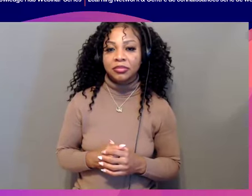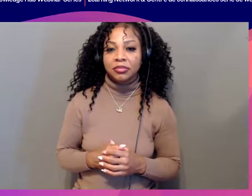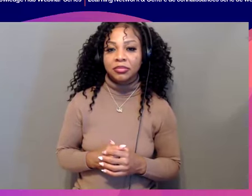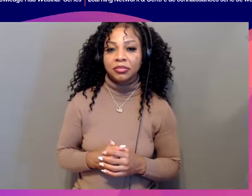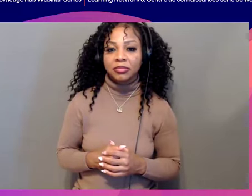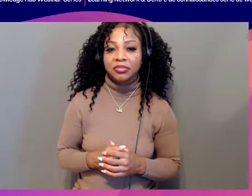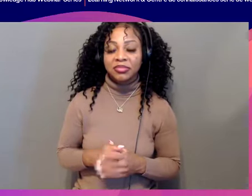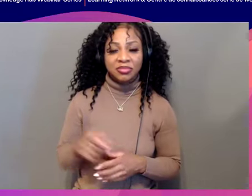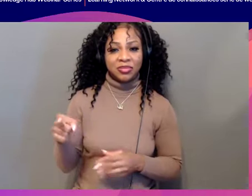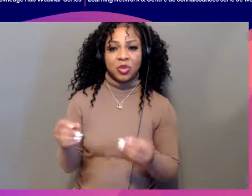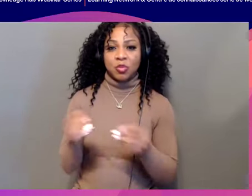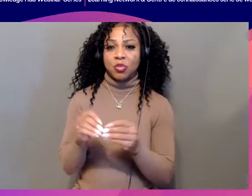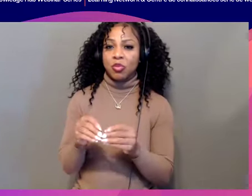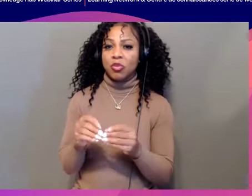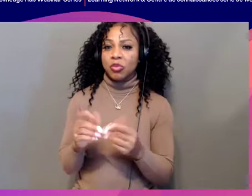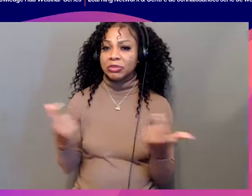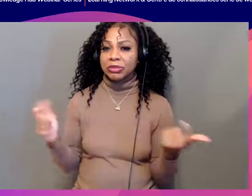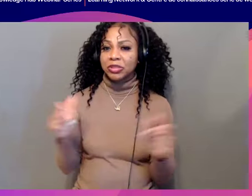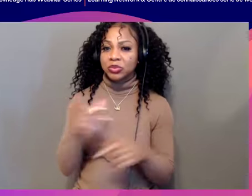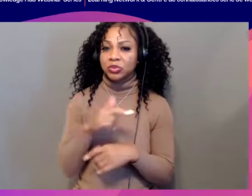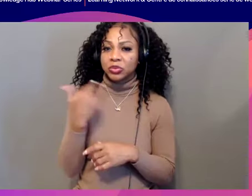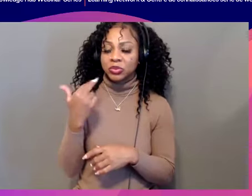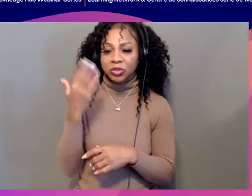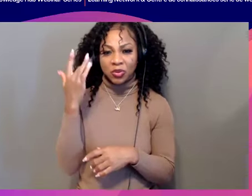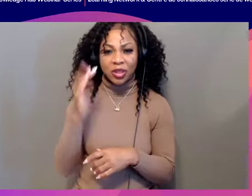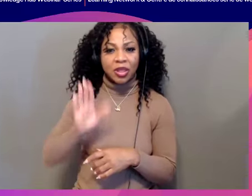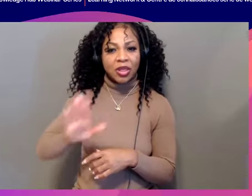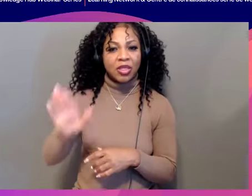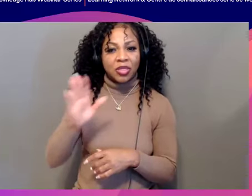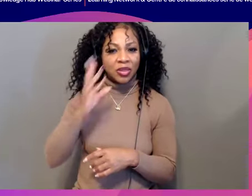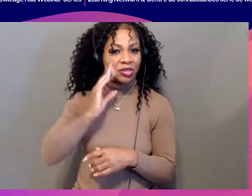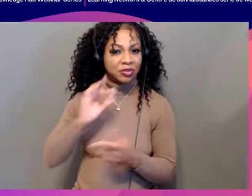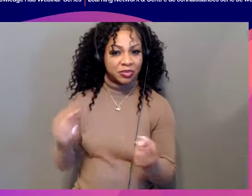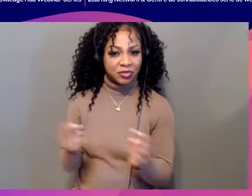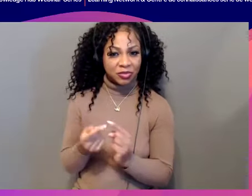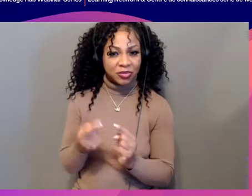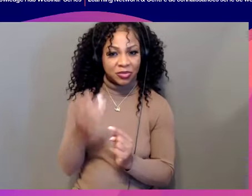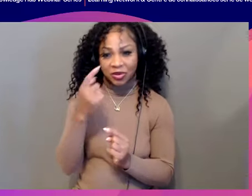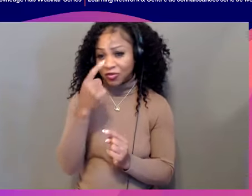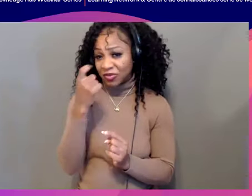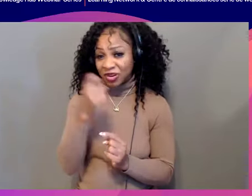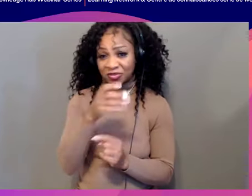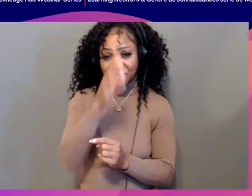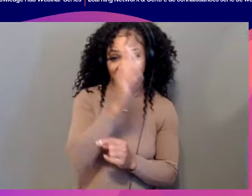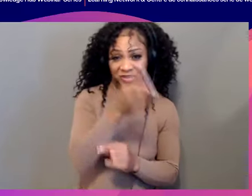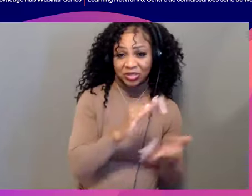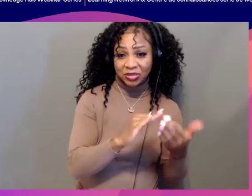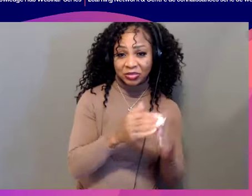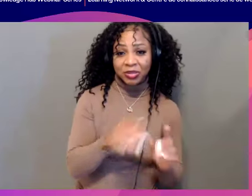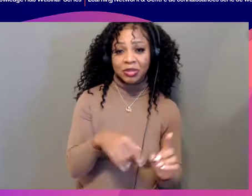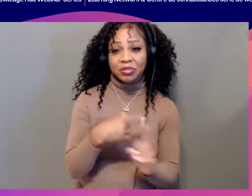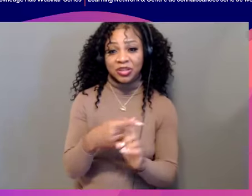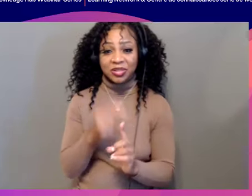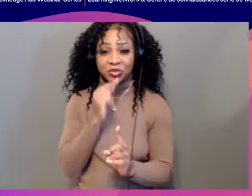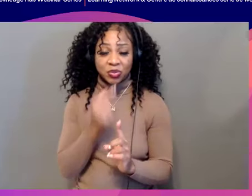at a greater risk, right? Because they're experiencing harm from heterosexual community and often